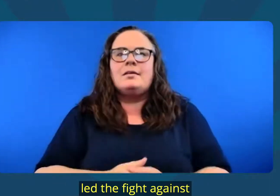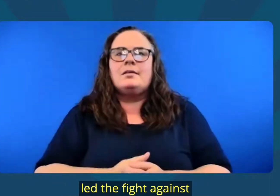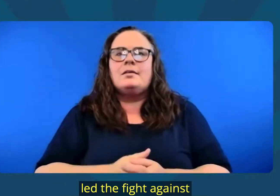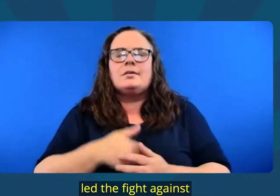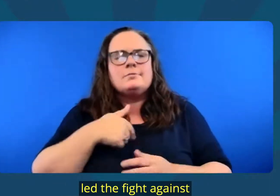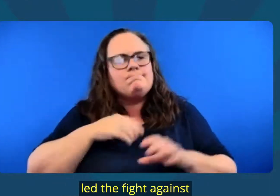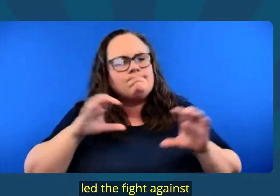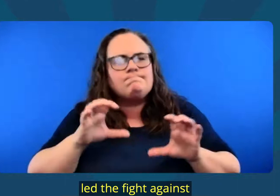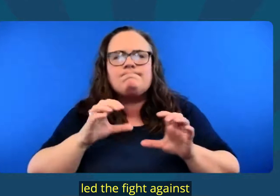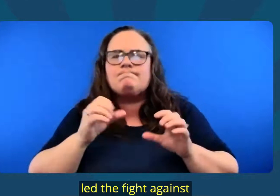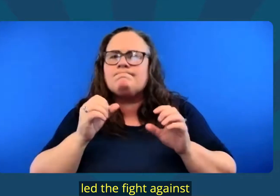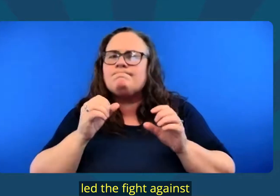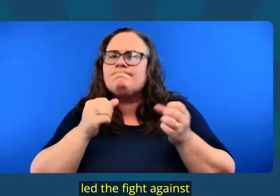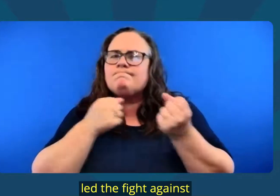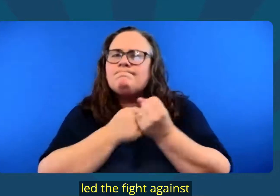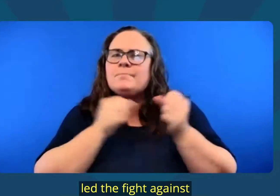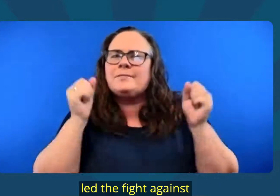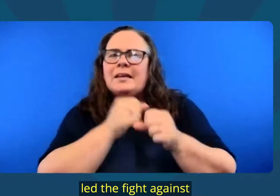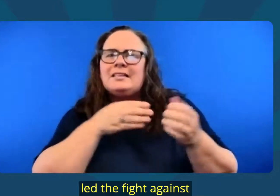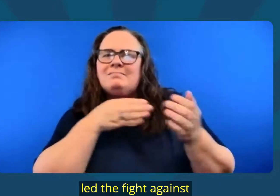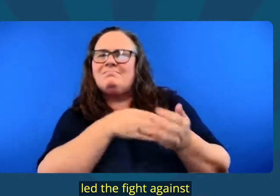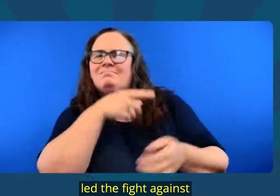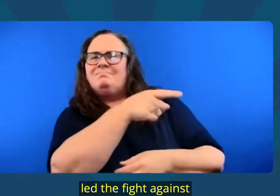against special interest tax breaks,